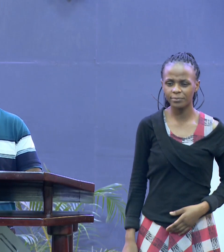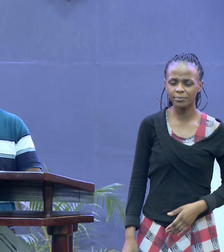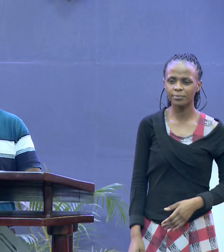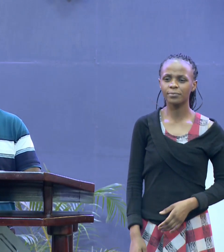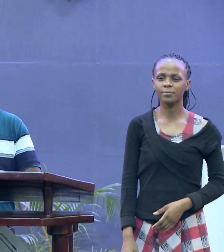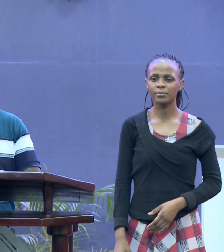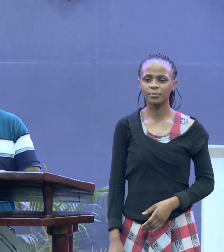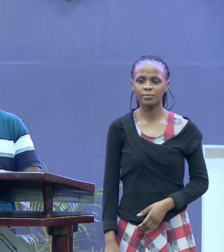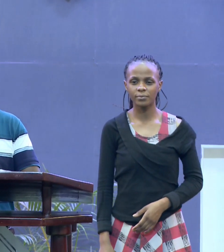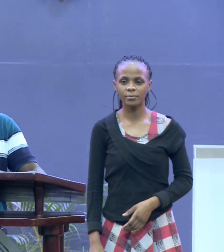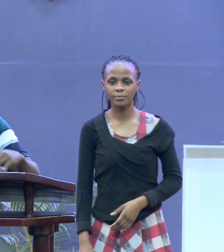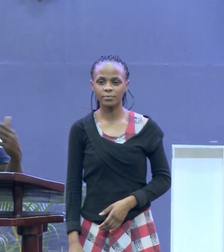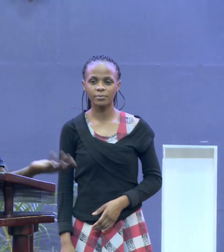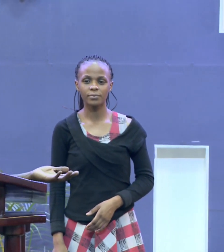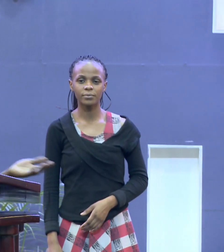obezi mutukirivu.